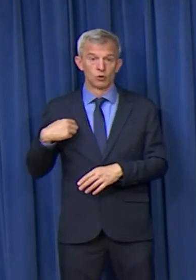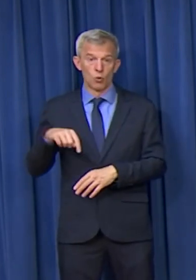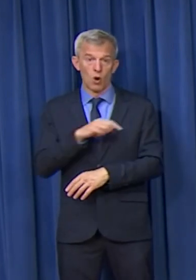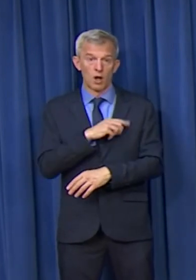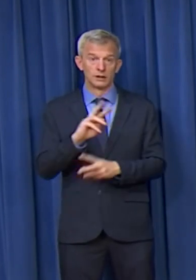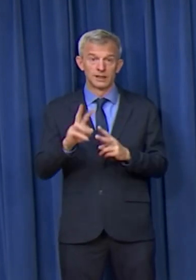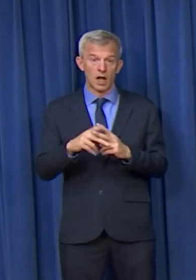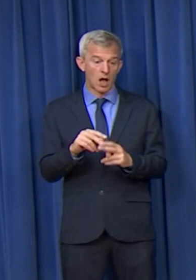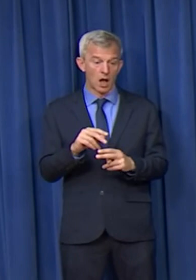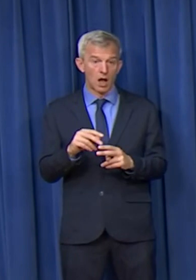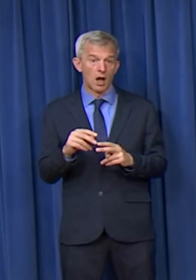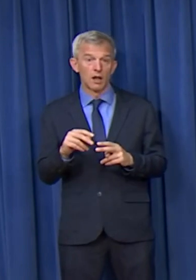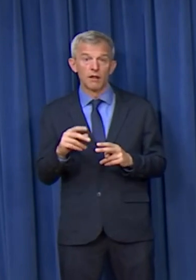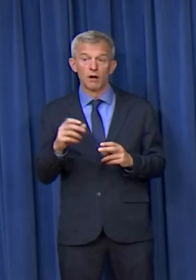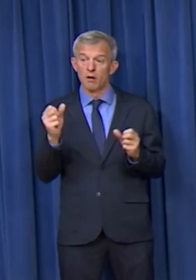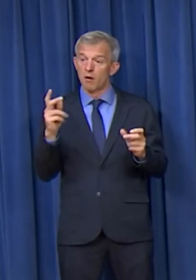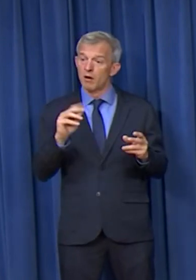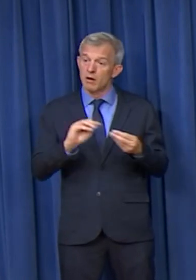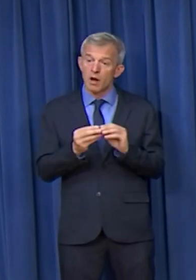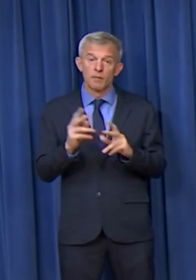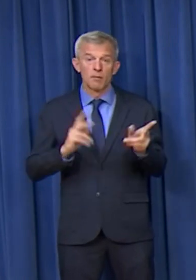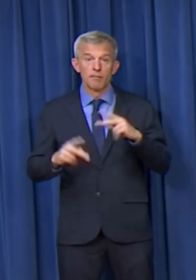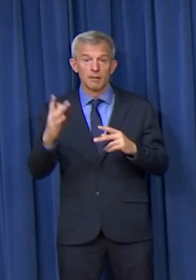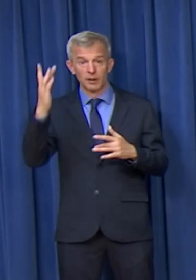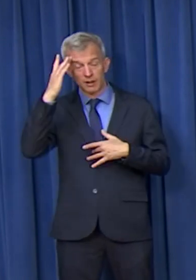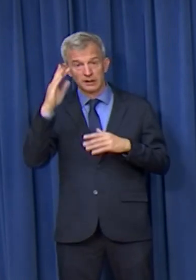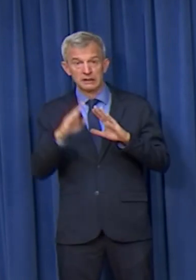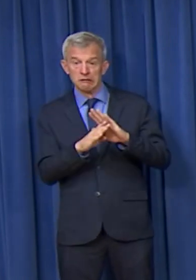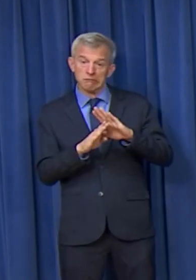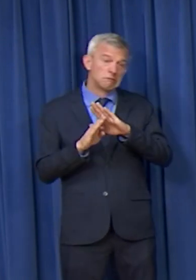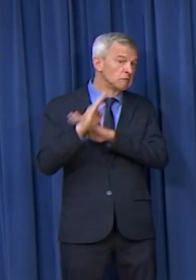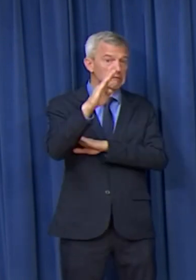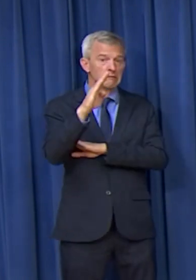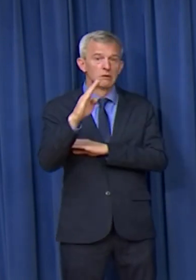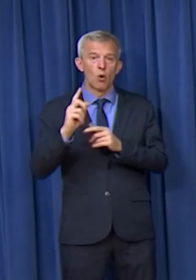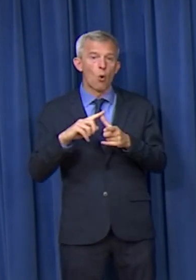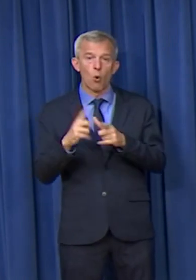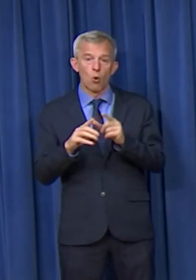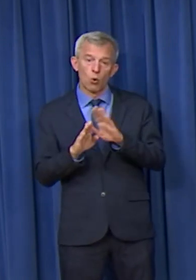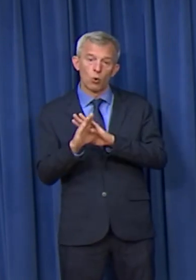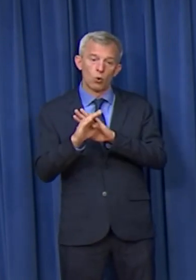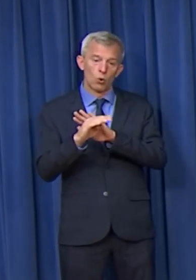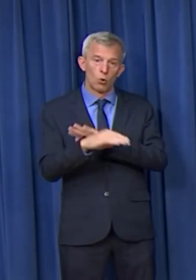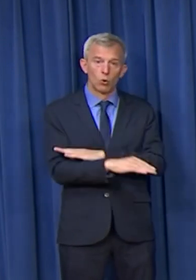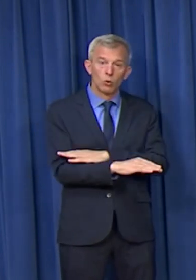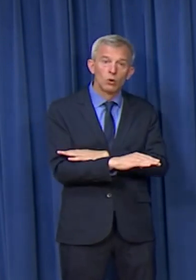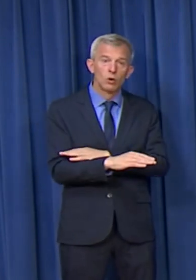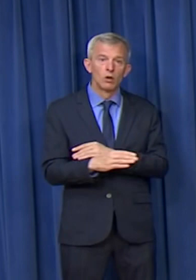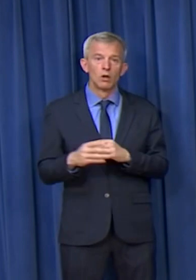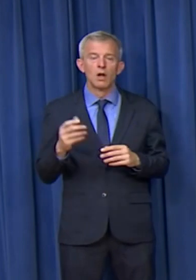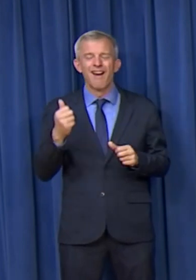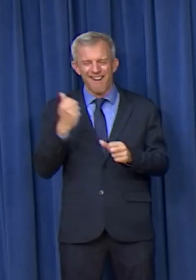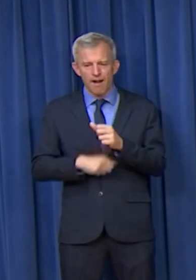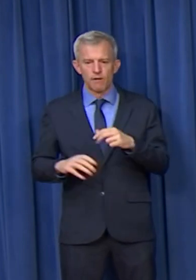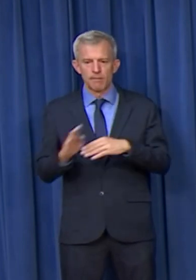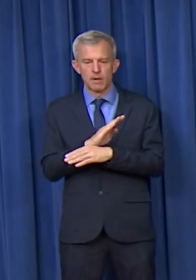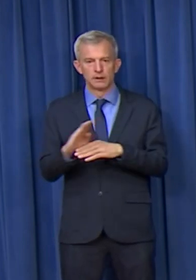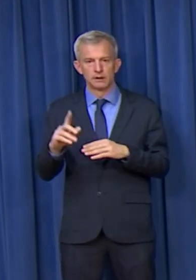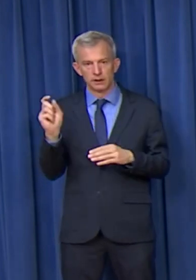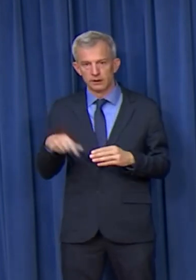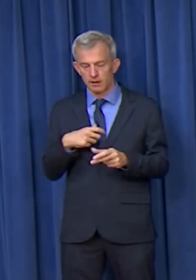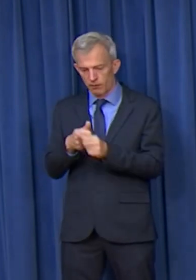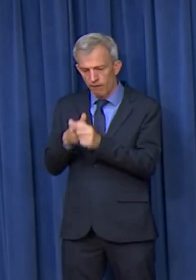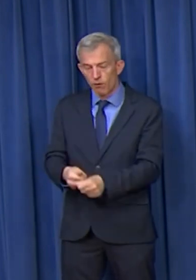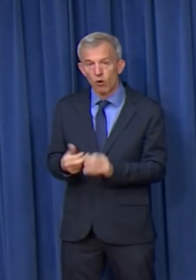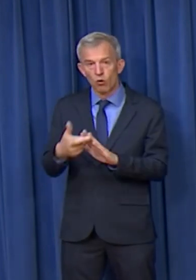not. Every business and every resident of our city ought to be complying with the rules so we can get past this